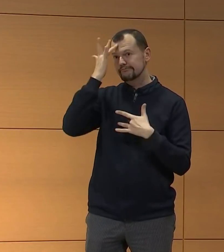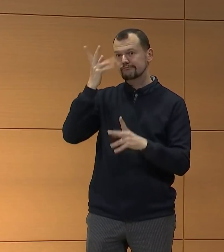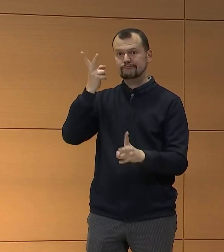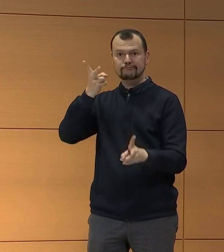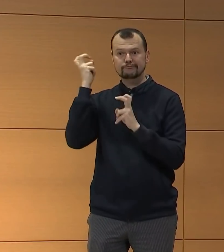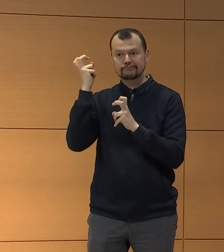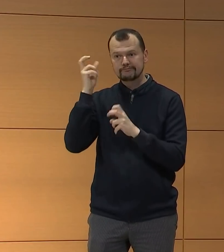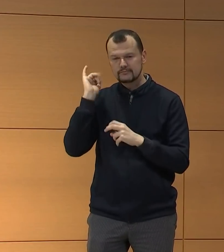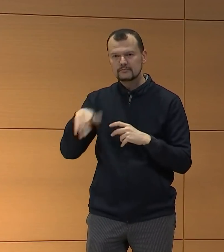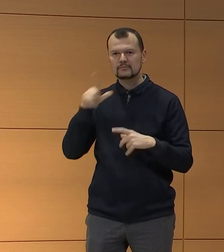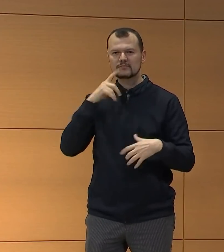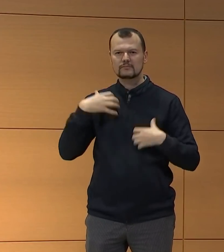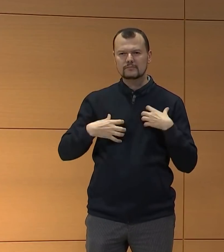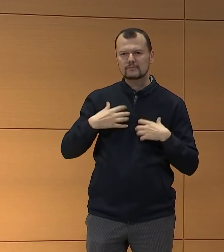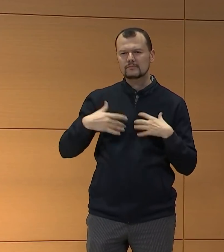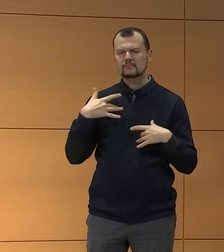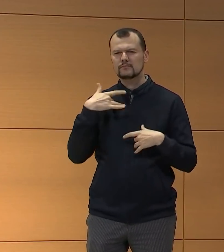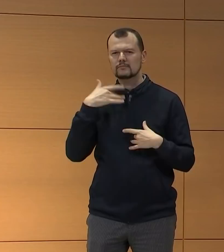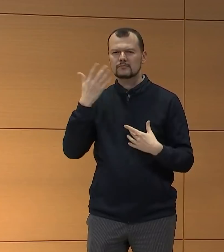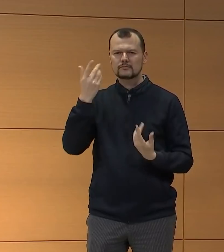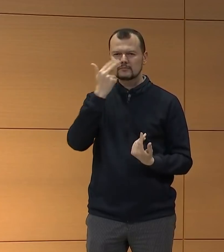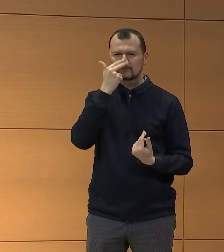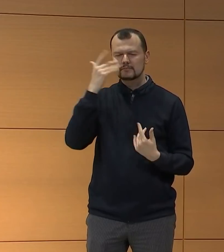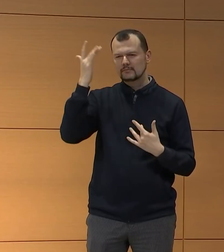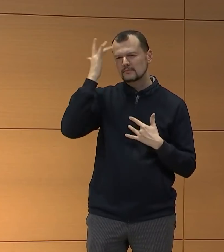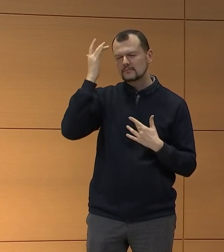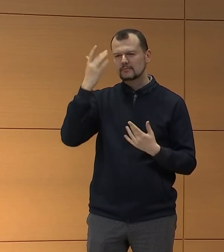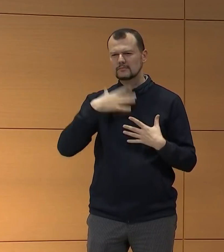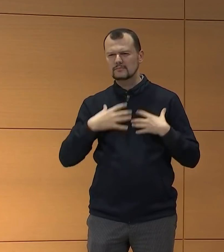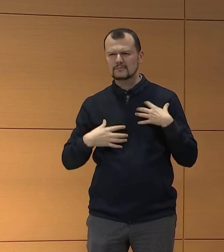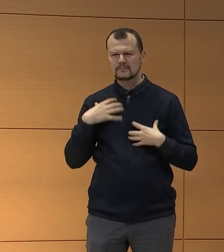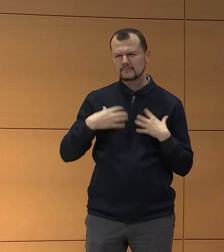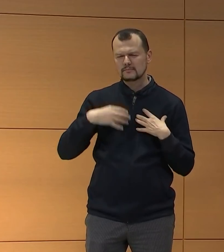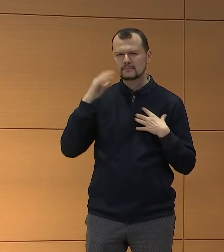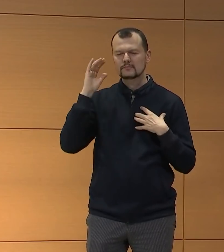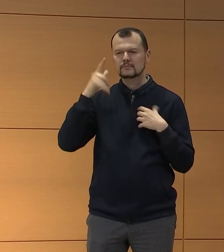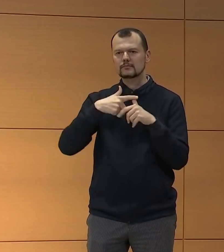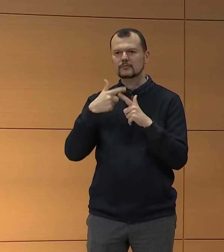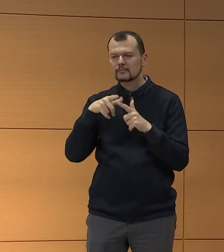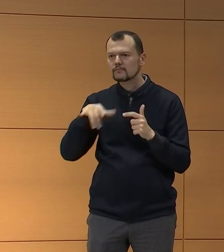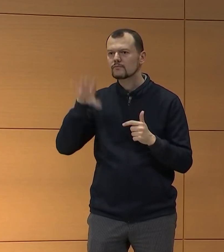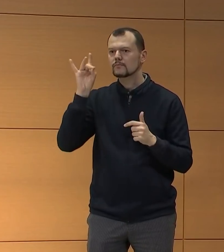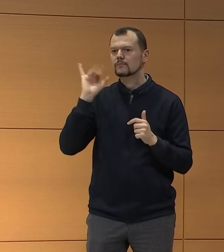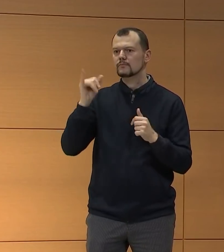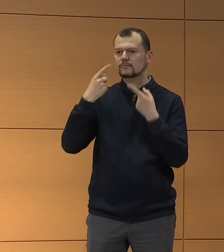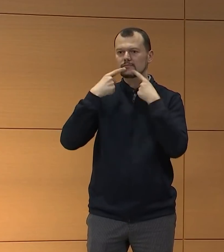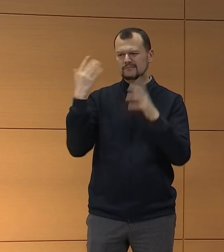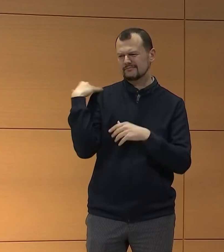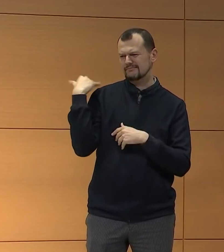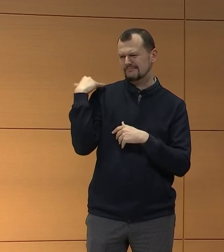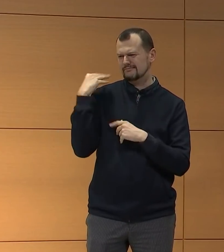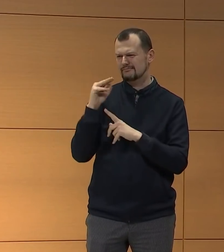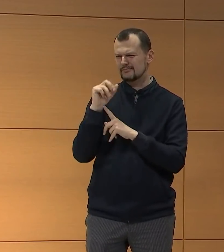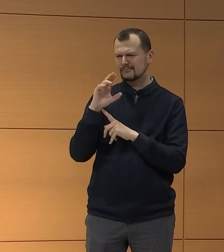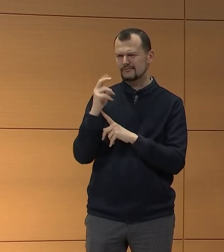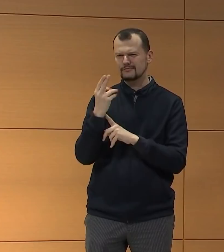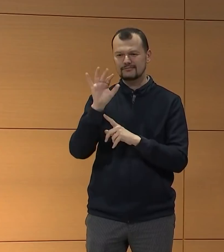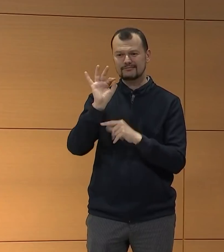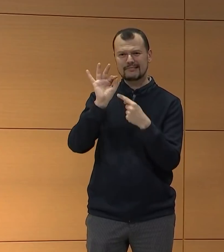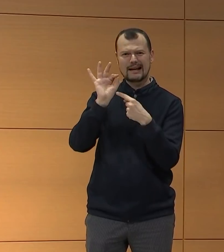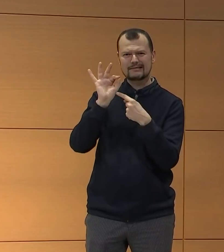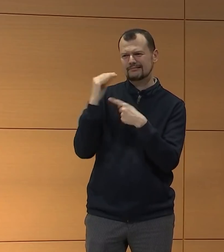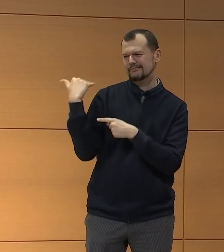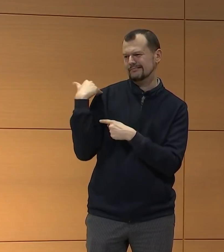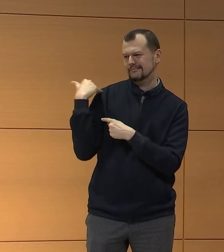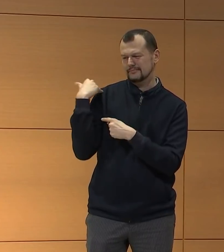health department found out about the North Carolina case on March 9th, our investigation identified the ill